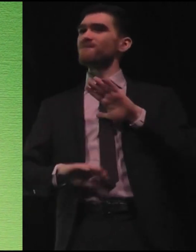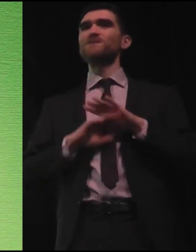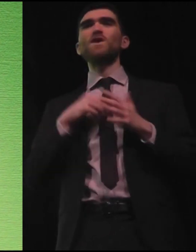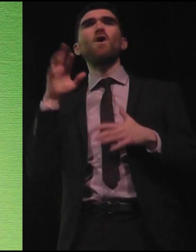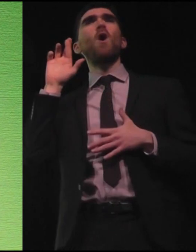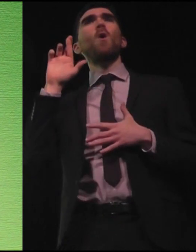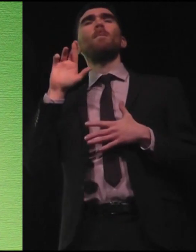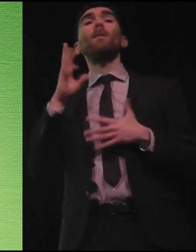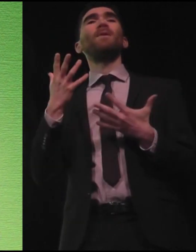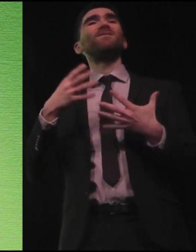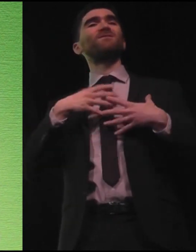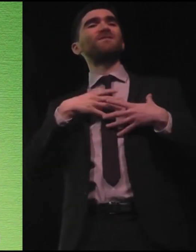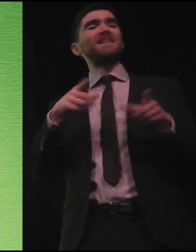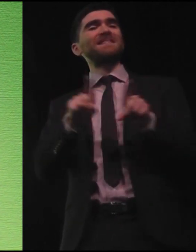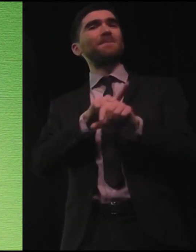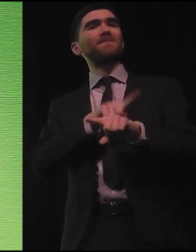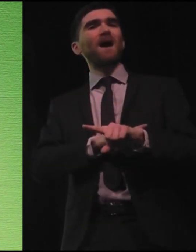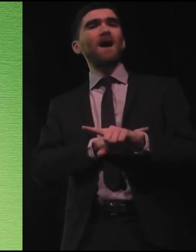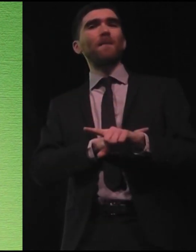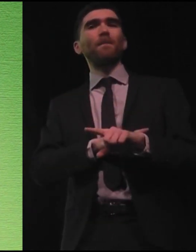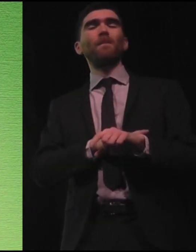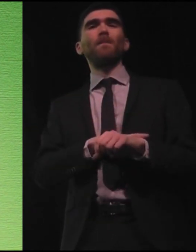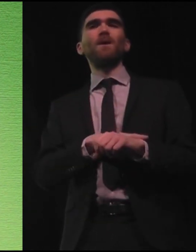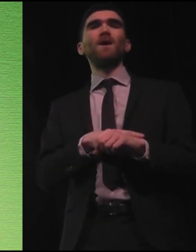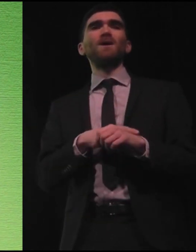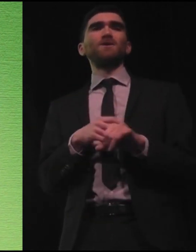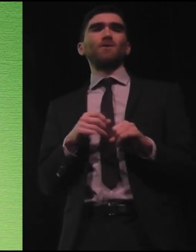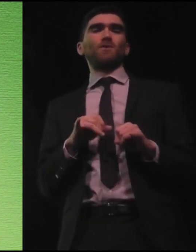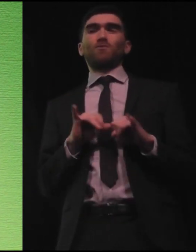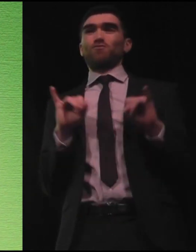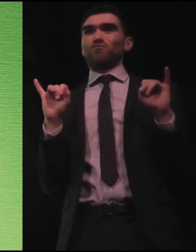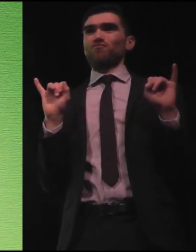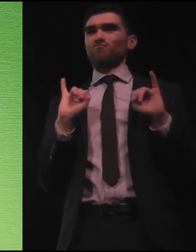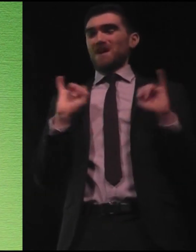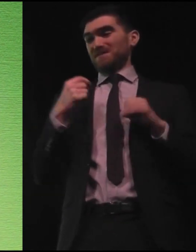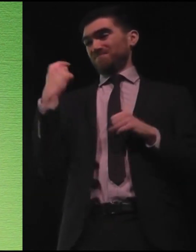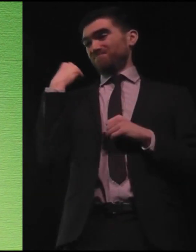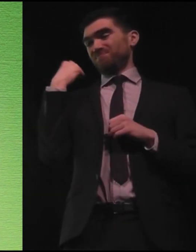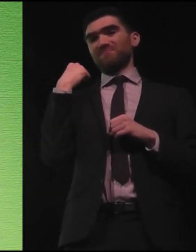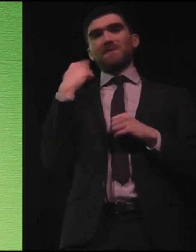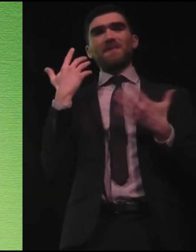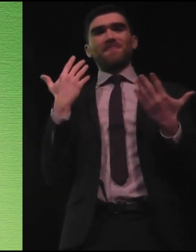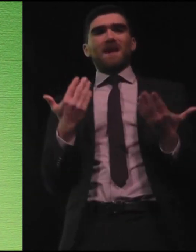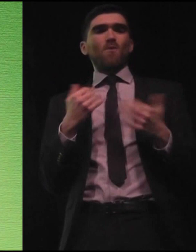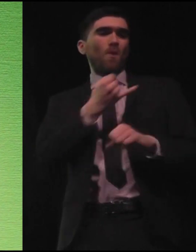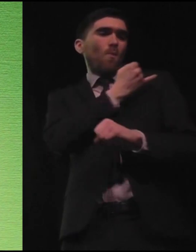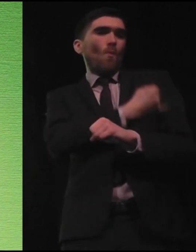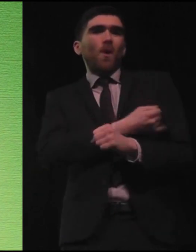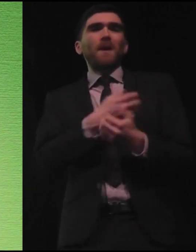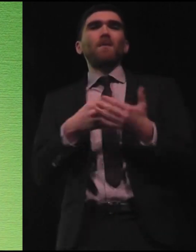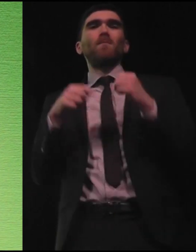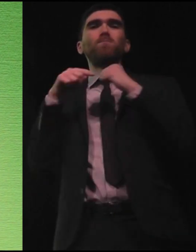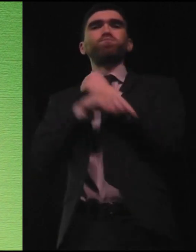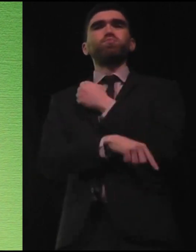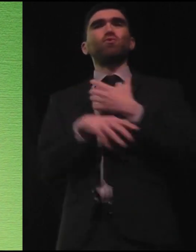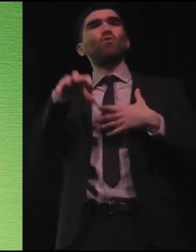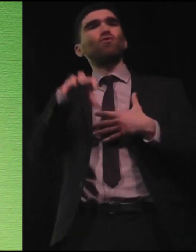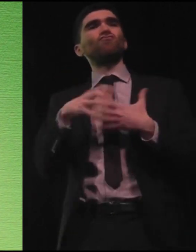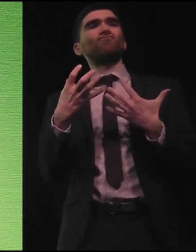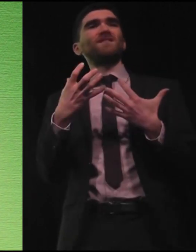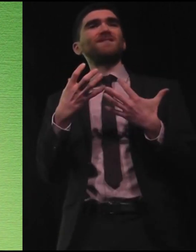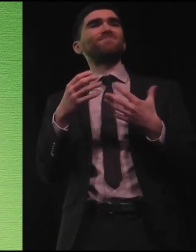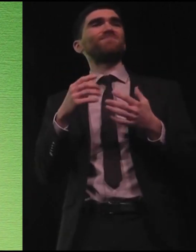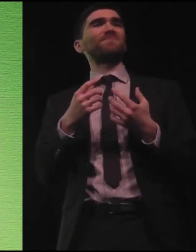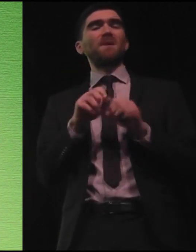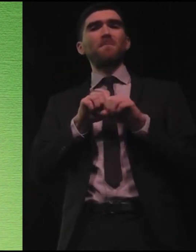weaker and poorer nation, with our public goods hanging by a thread. But the fact is that the next crisis could be just around